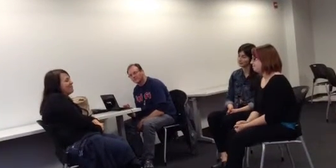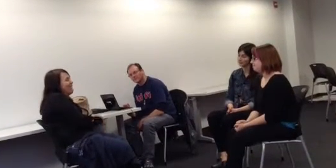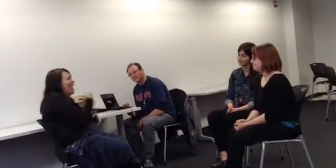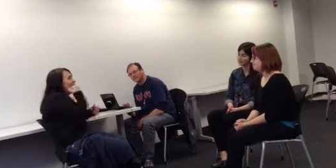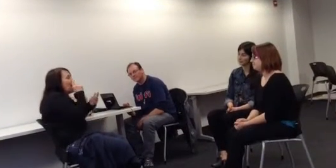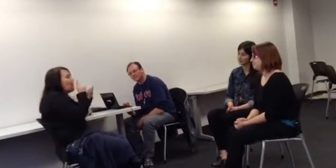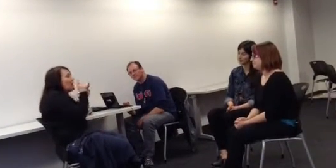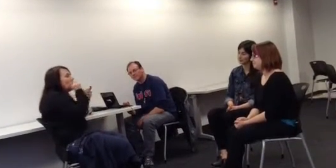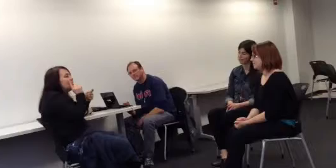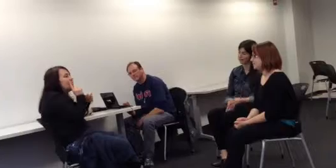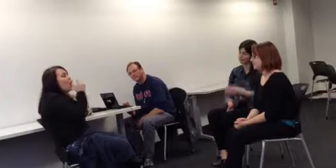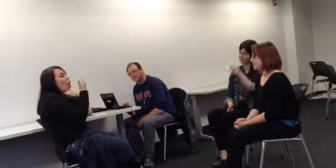She has a lot of...